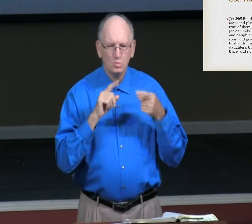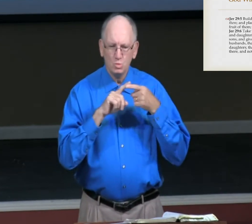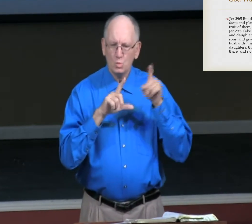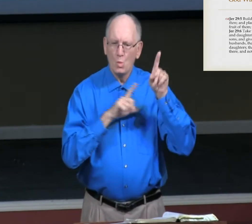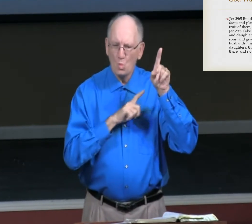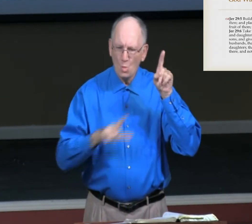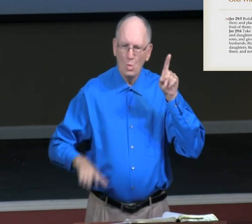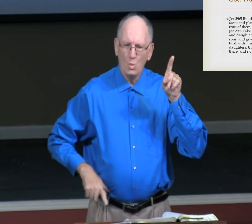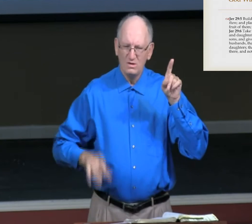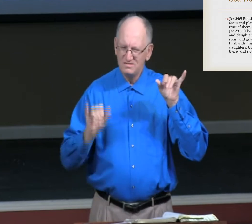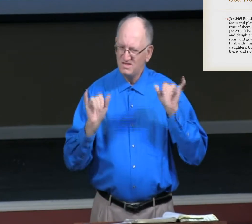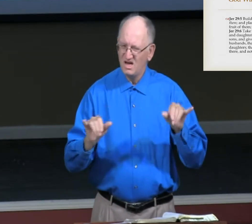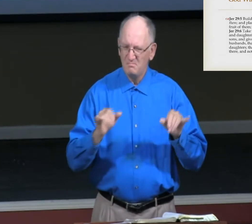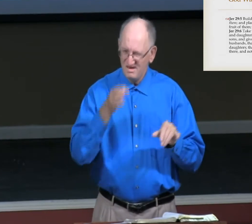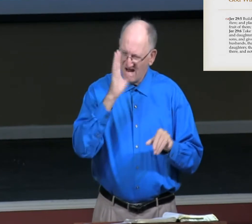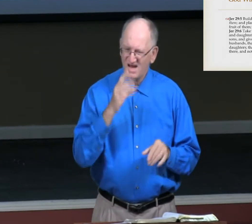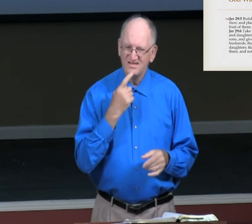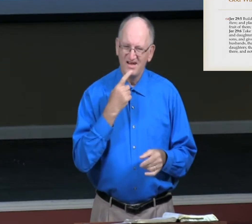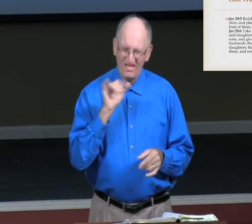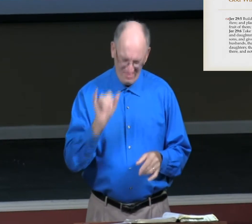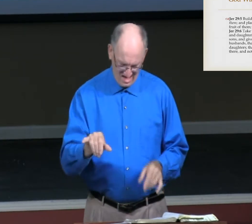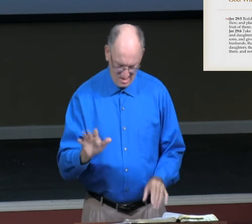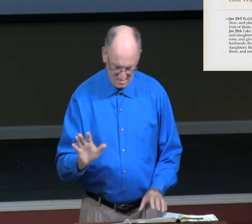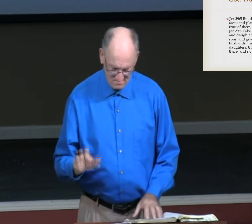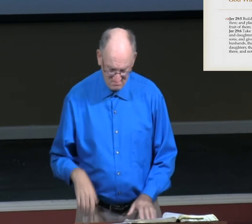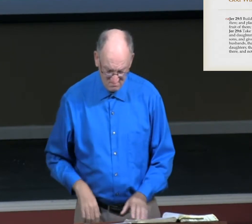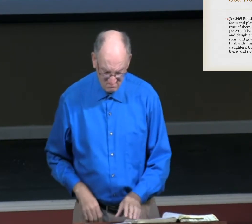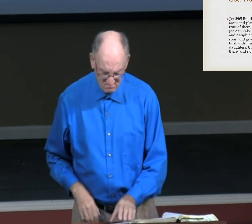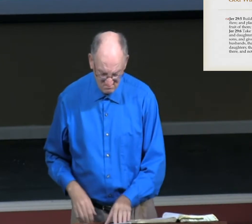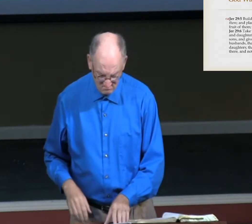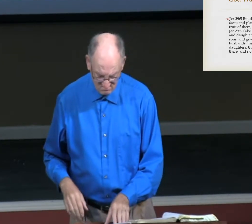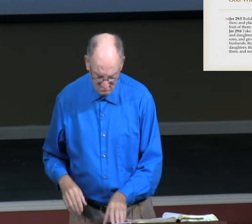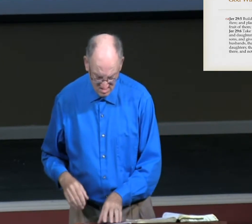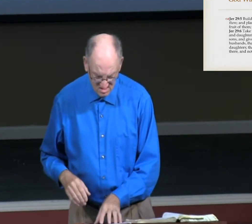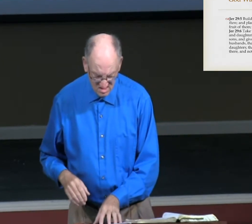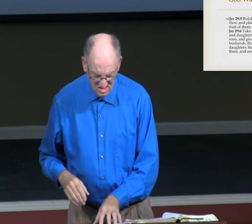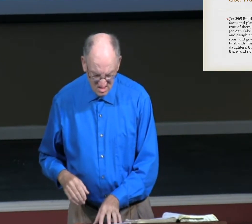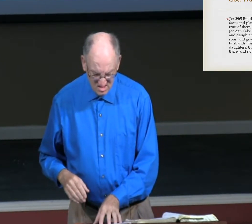thing. Be pleasing to the Lord. You know, God says it pleases him.